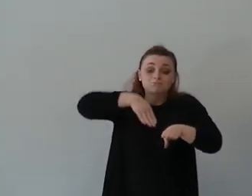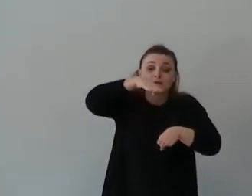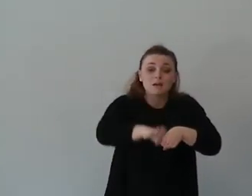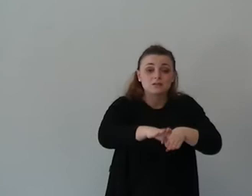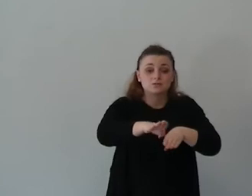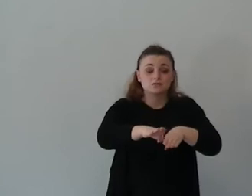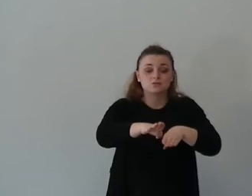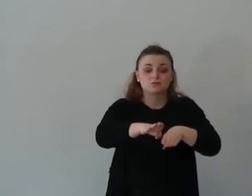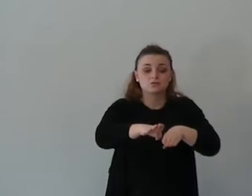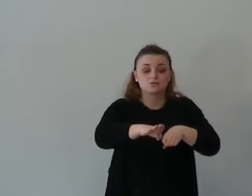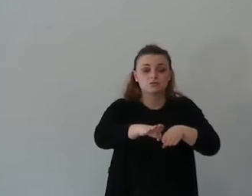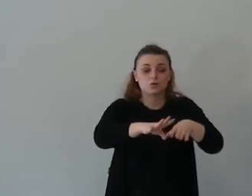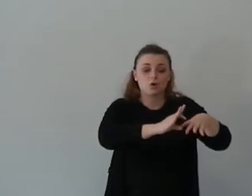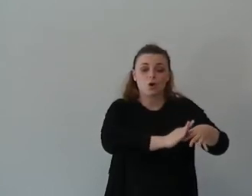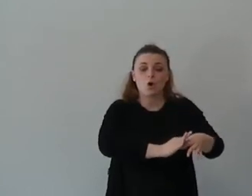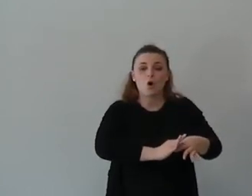verso